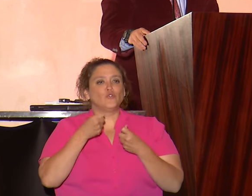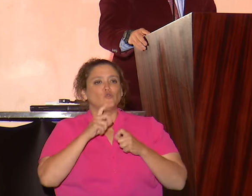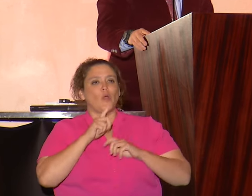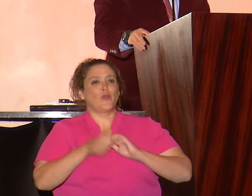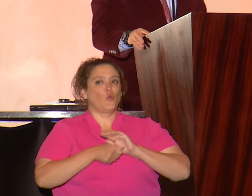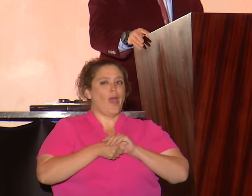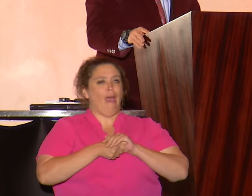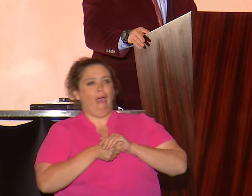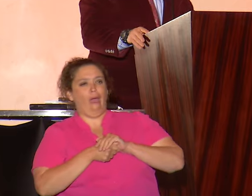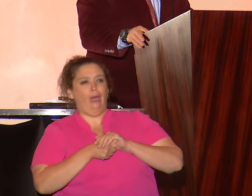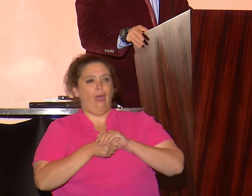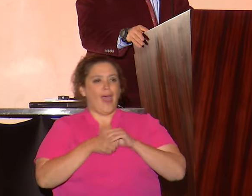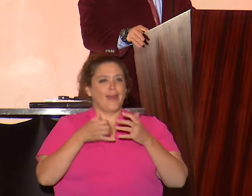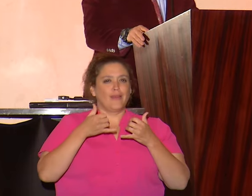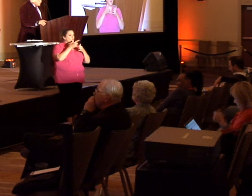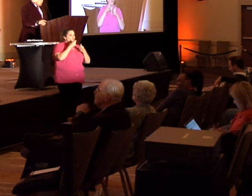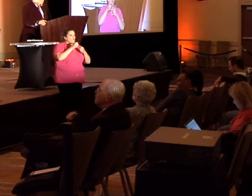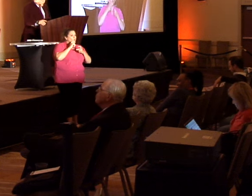as is apparently the case.